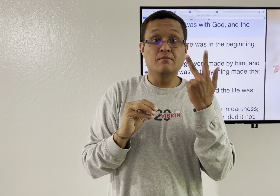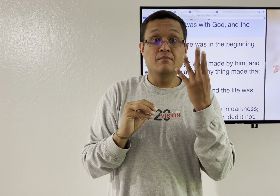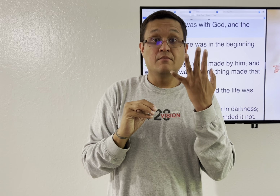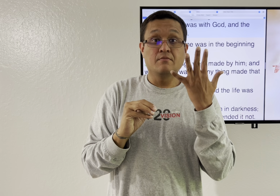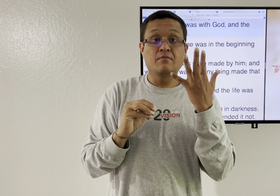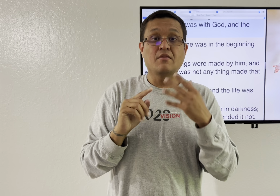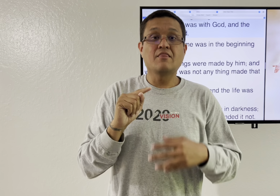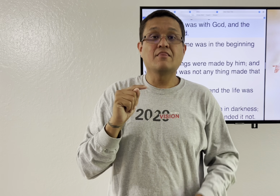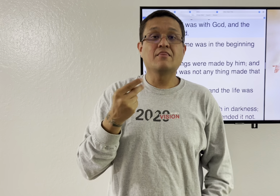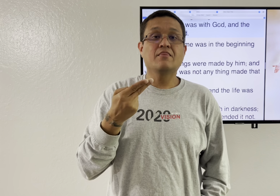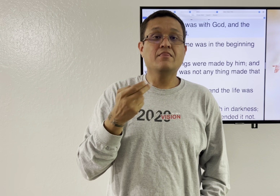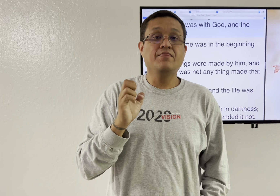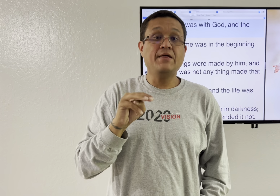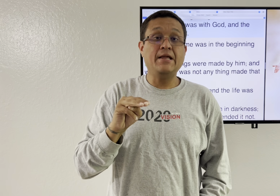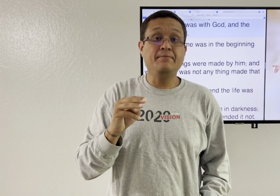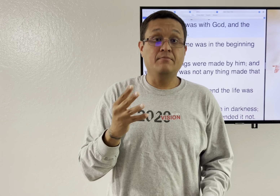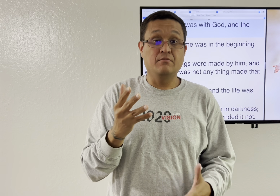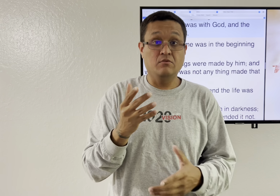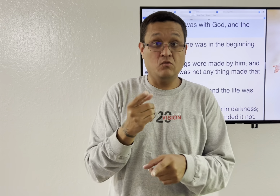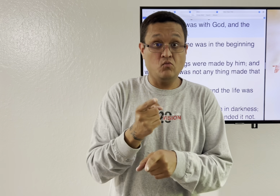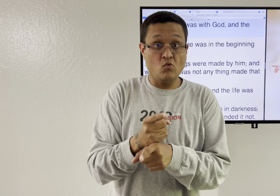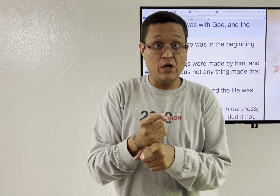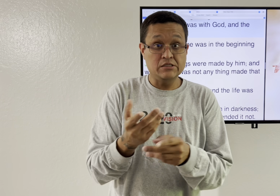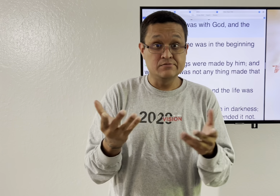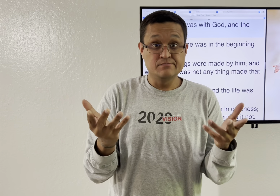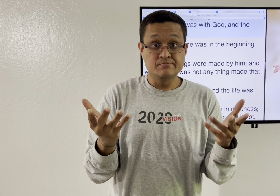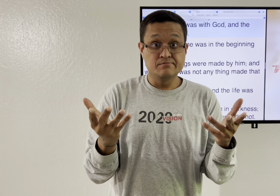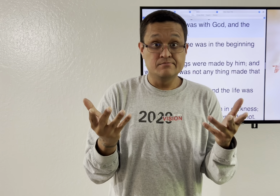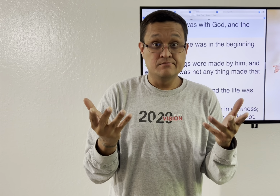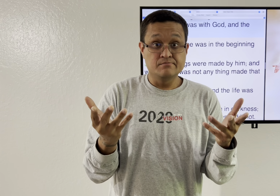But it says Him, which is singular. Right?